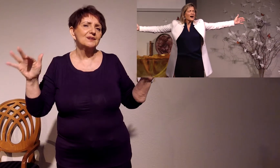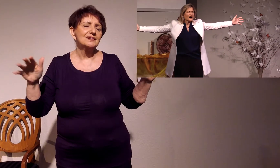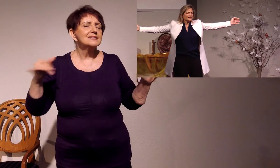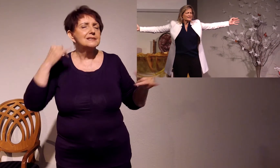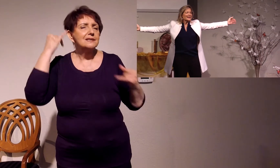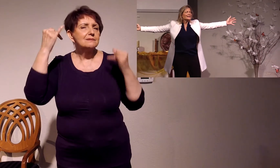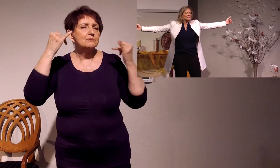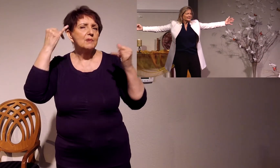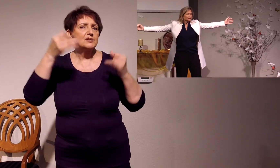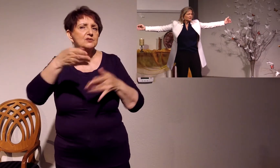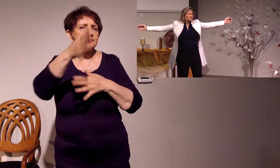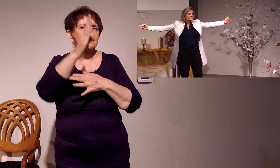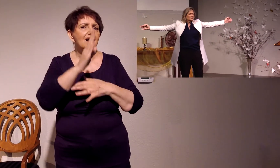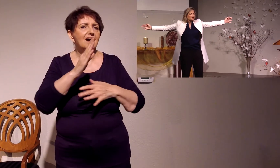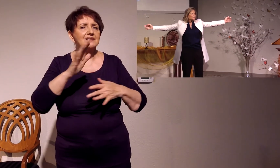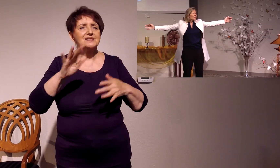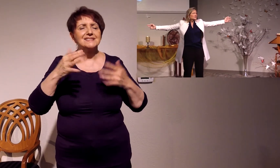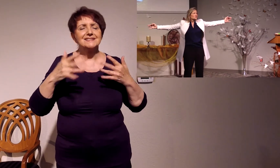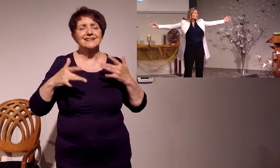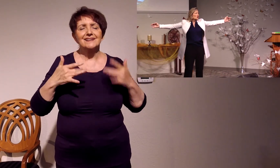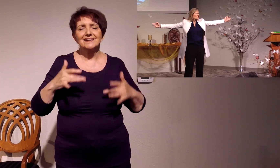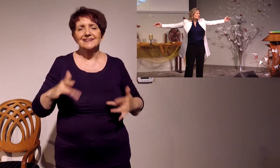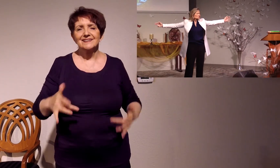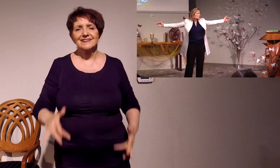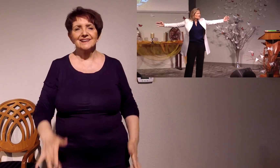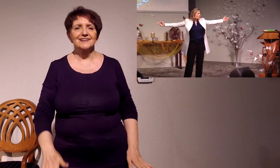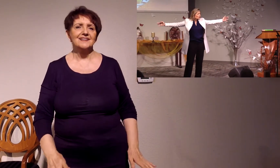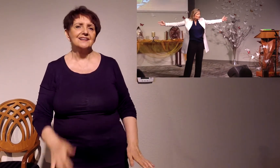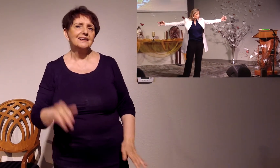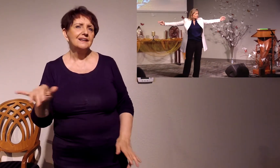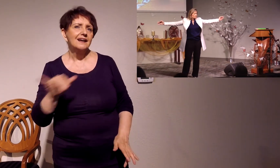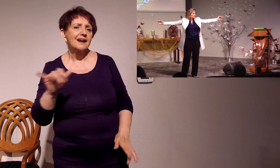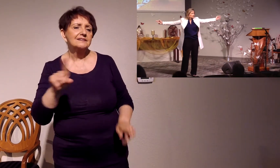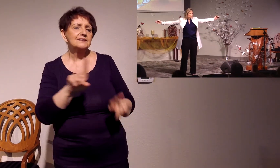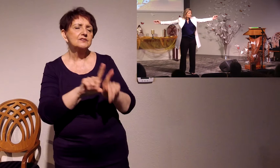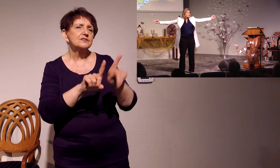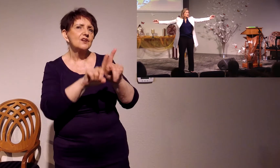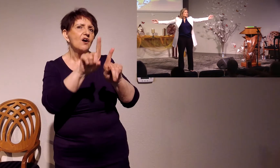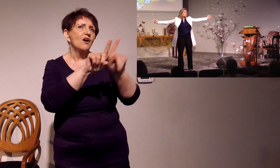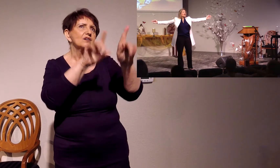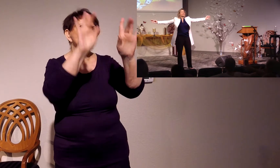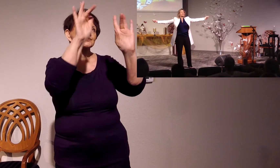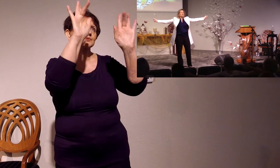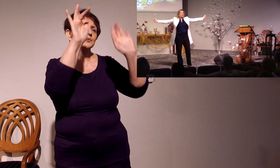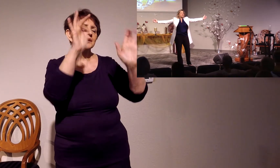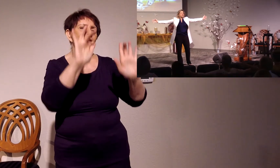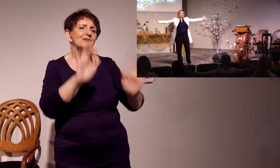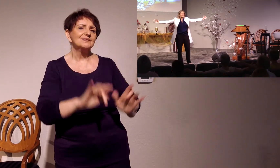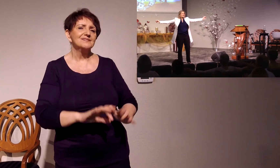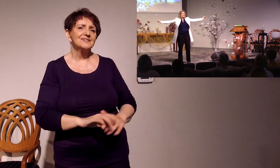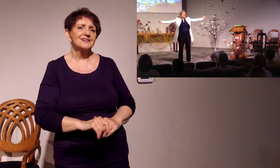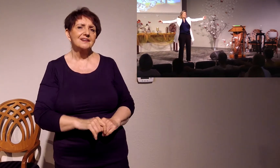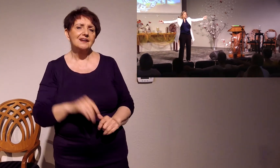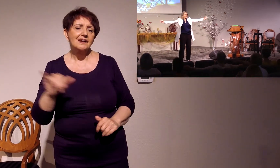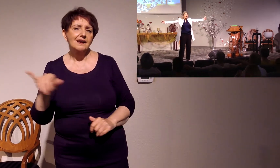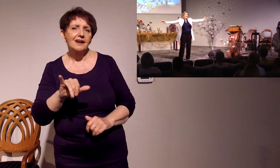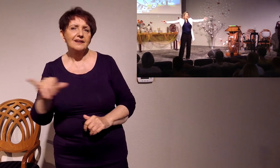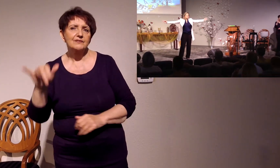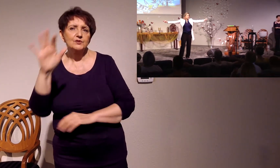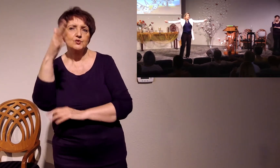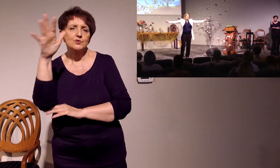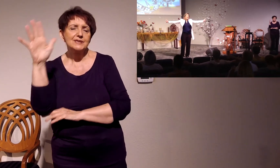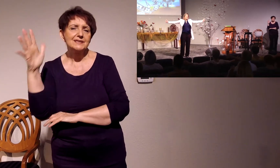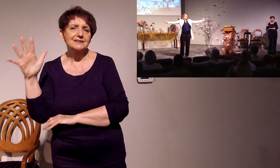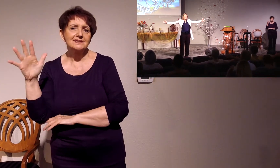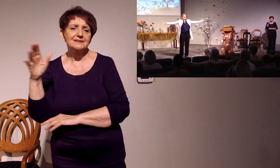Imagine God tingling, just like the stars twinkle, just like the trees and the